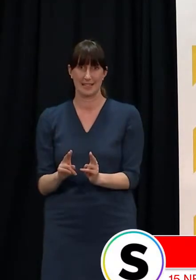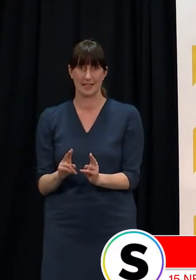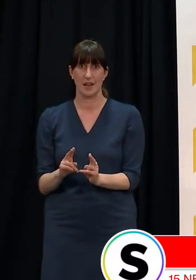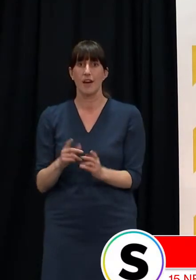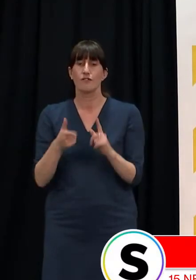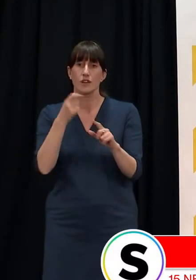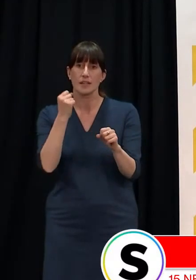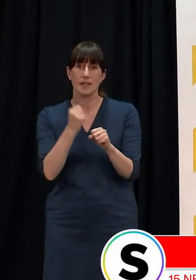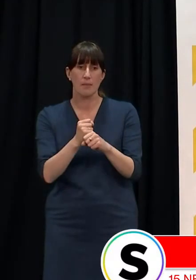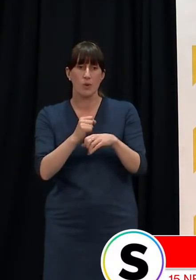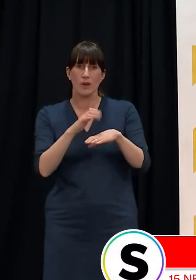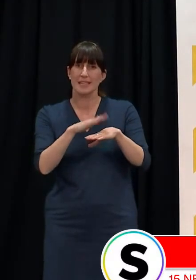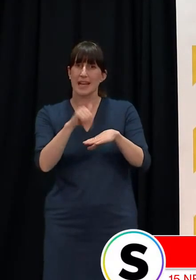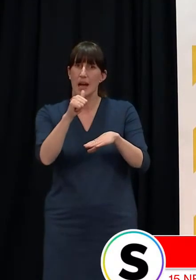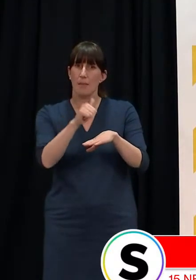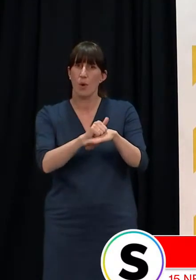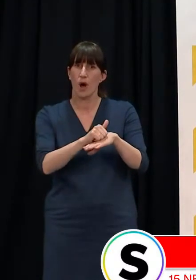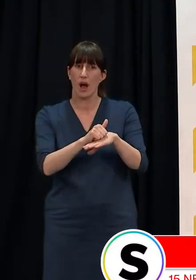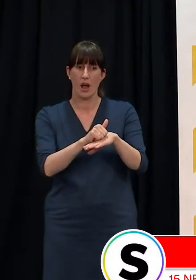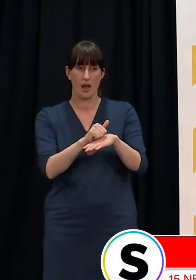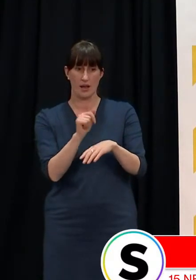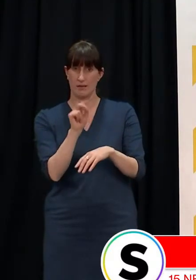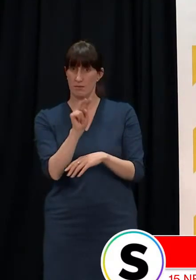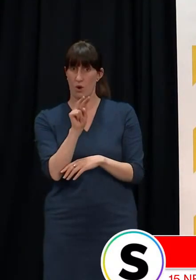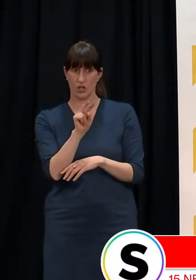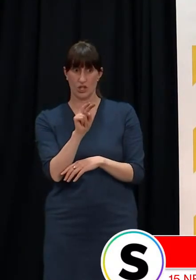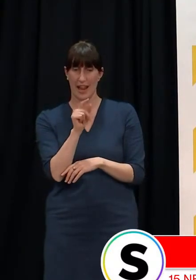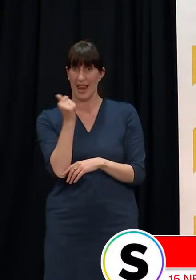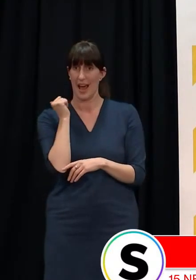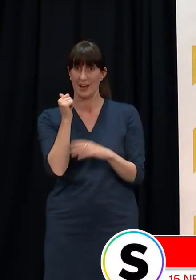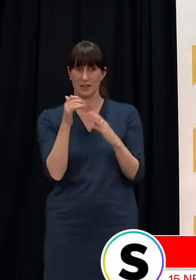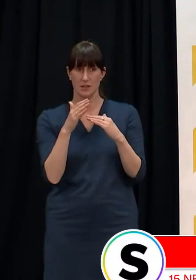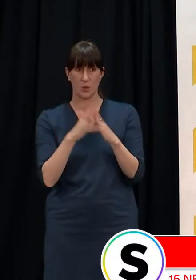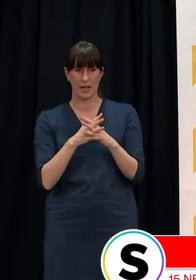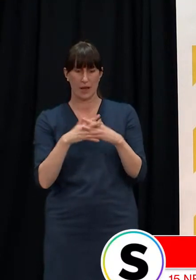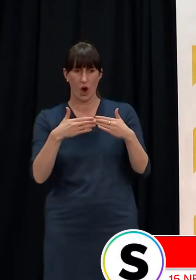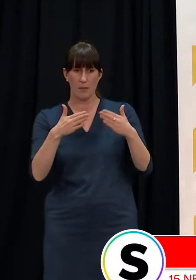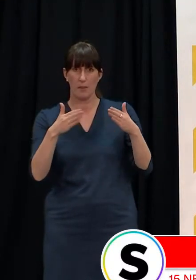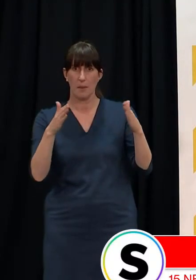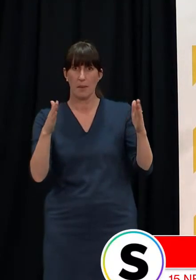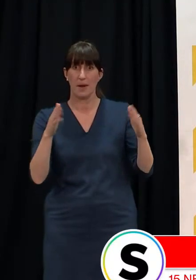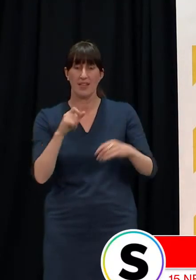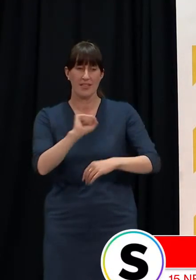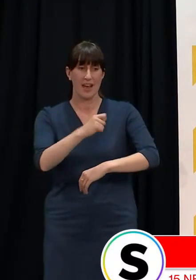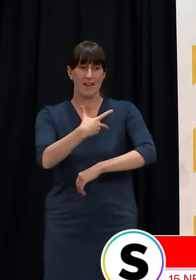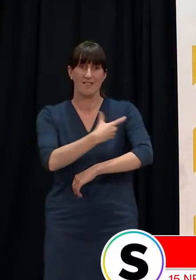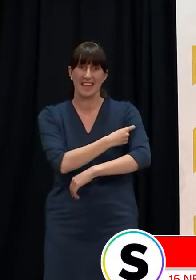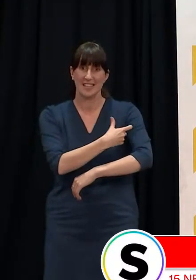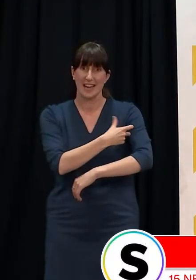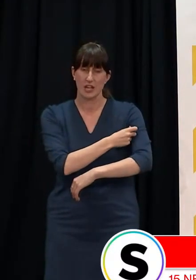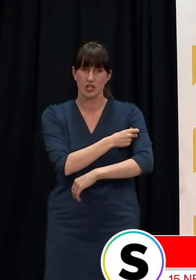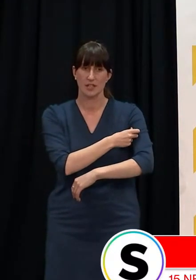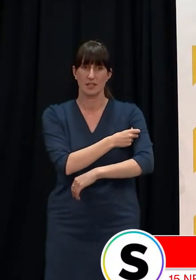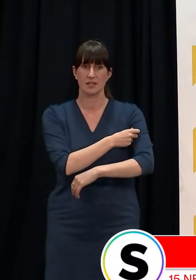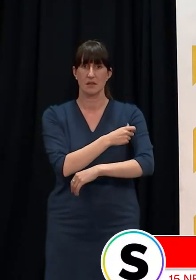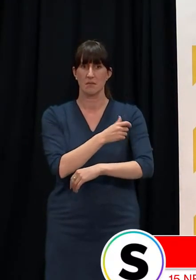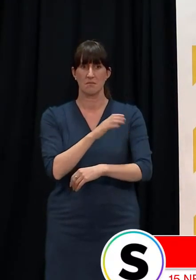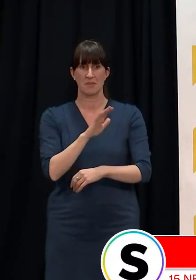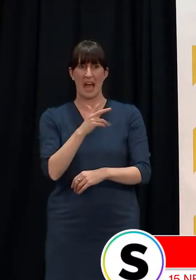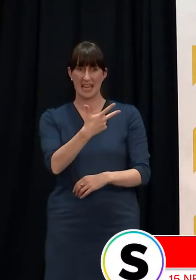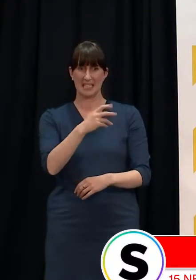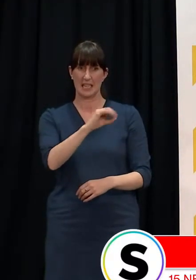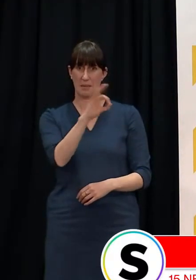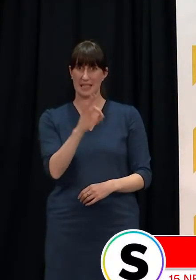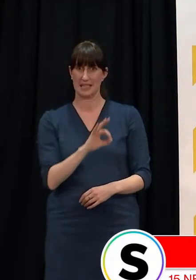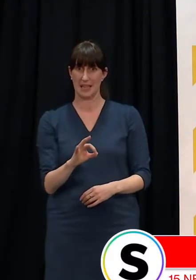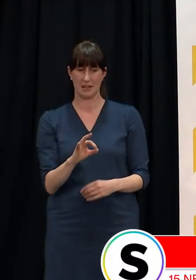at Singapore's opening up. Well, now their infection rates are rising, even with over 80% of the population fully vaccinated.